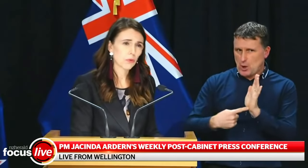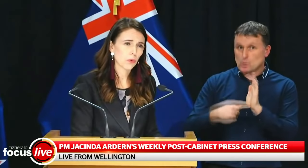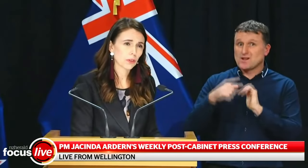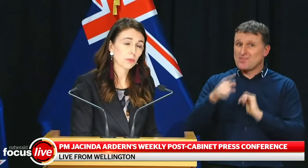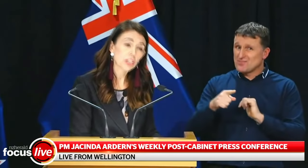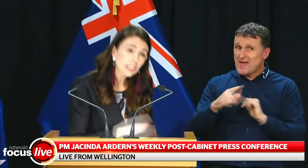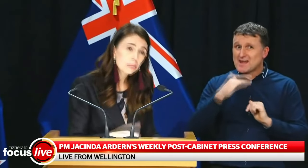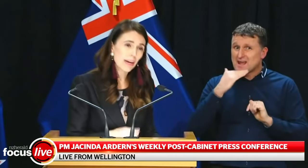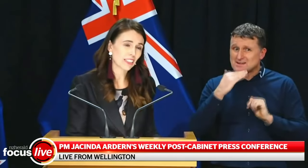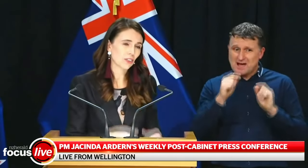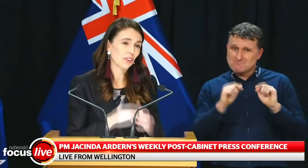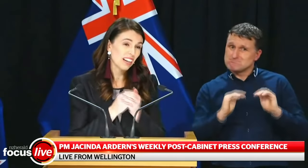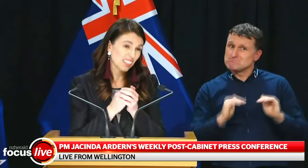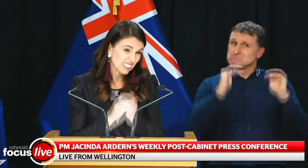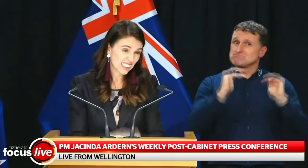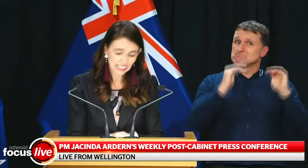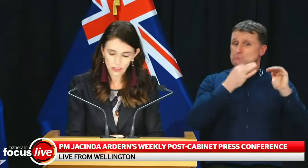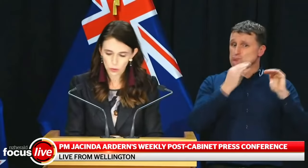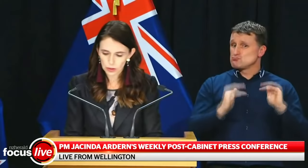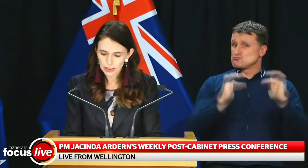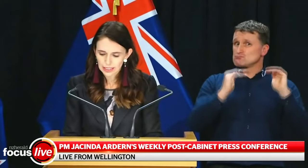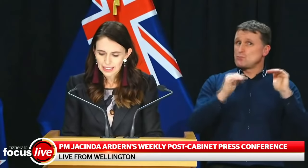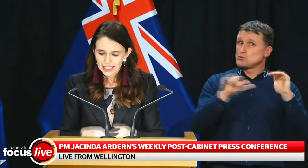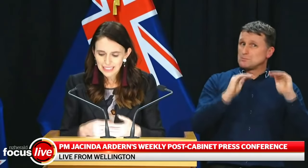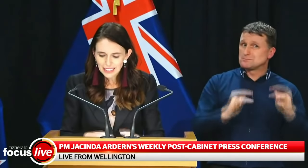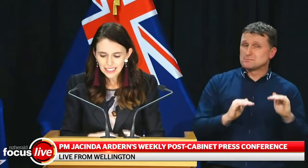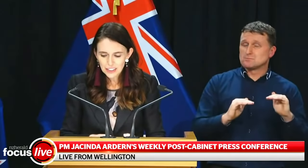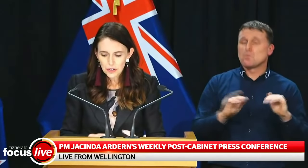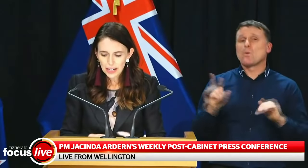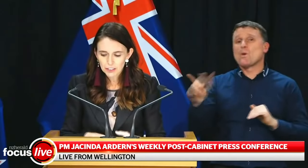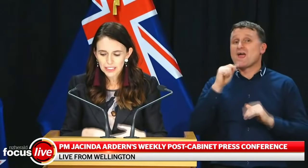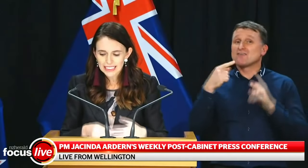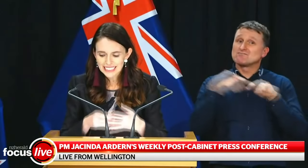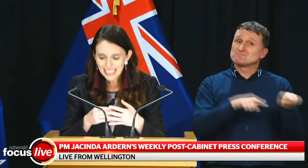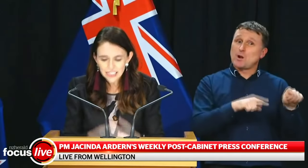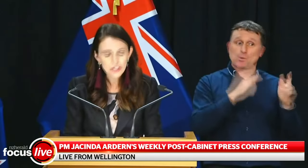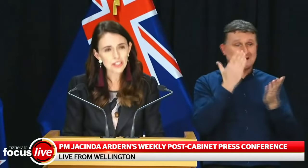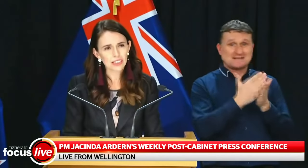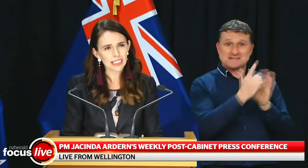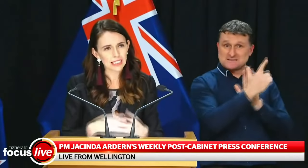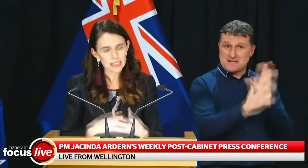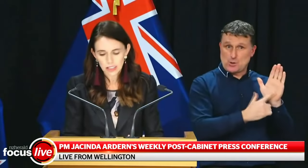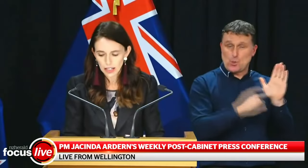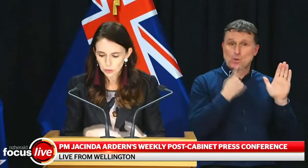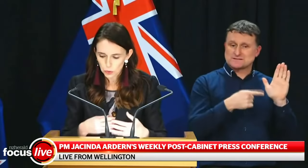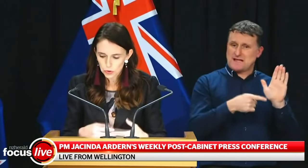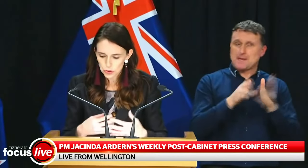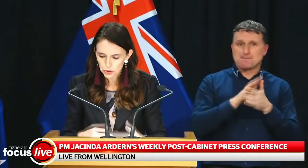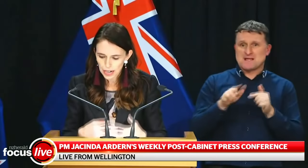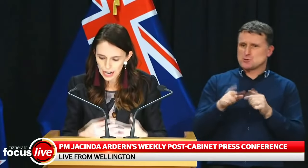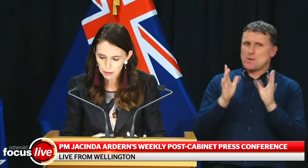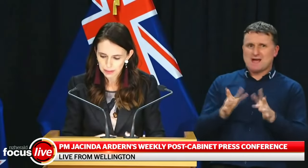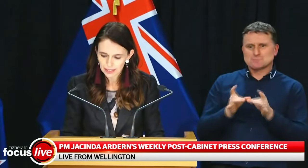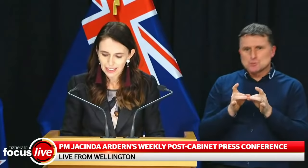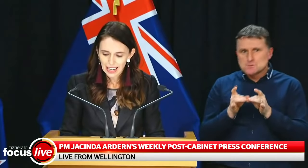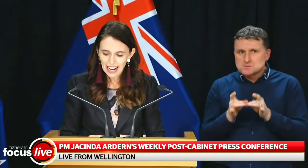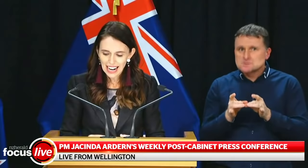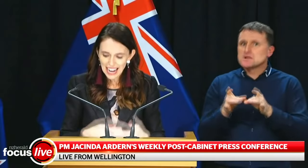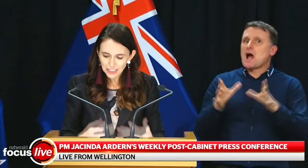put forward, which is based on our existing law, it does say that you have to intentionally incite or stir